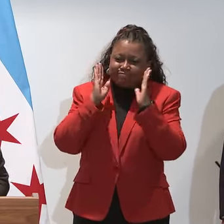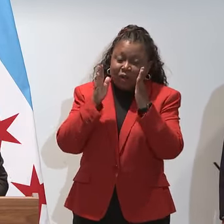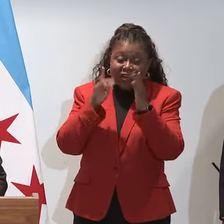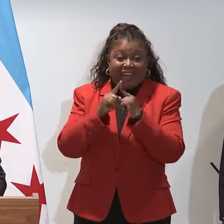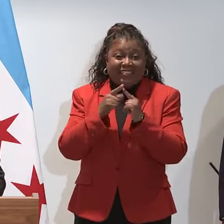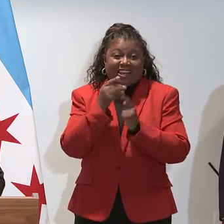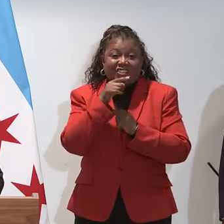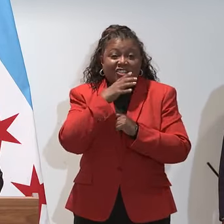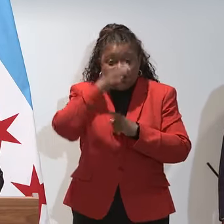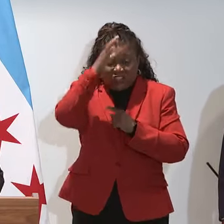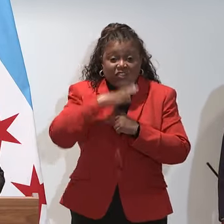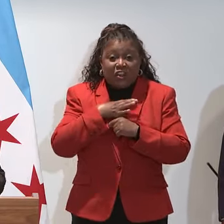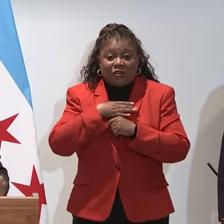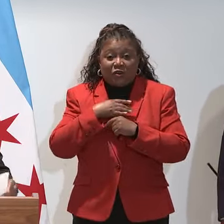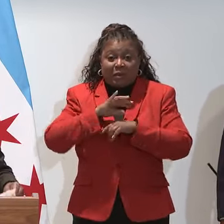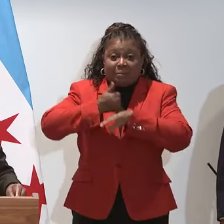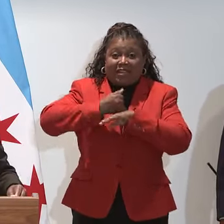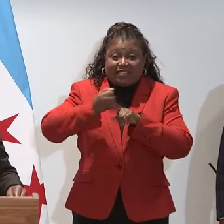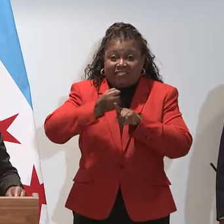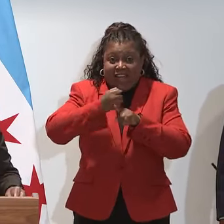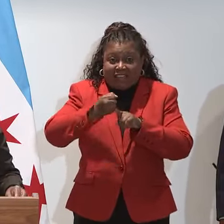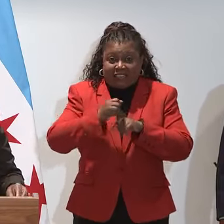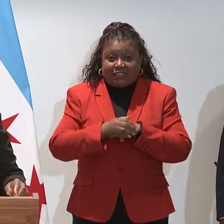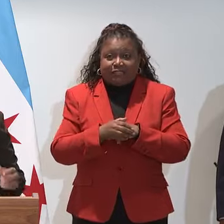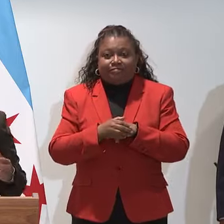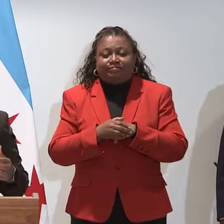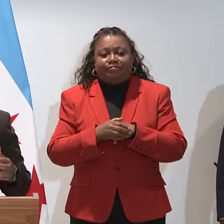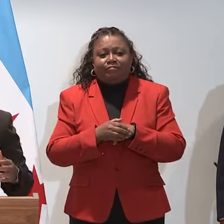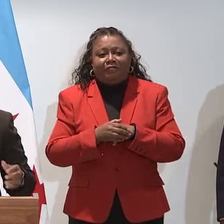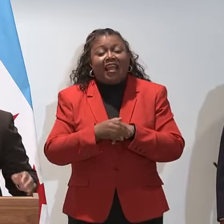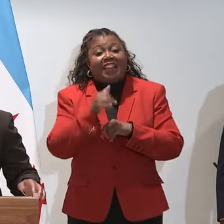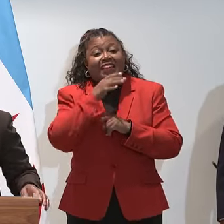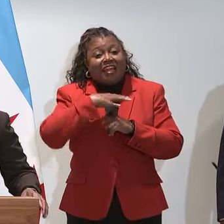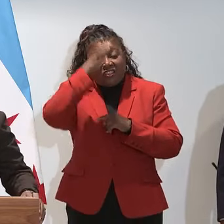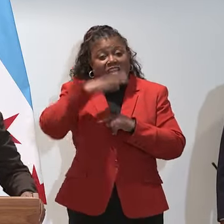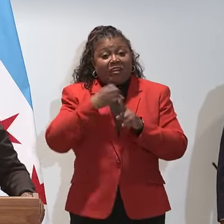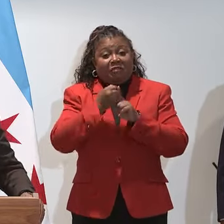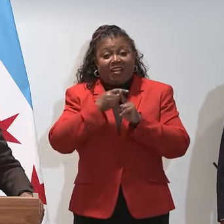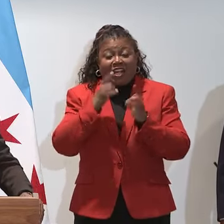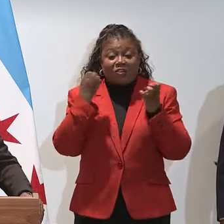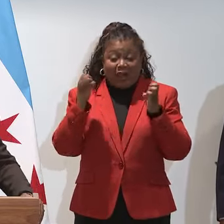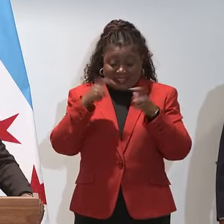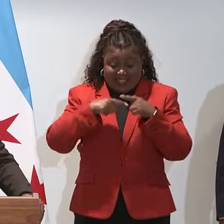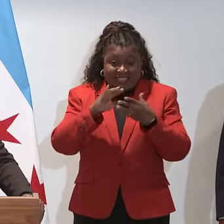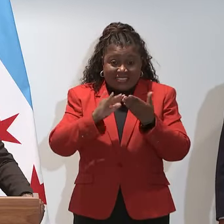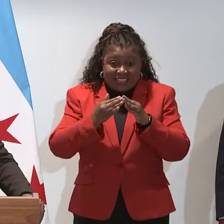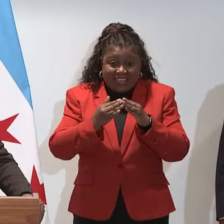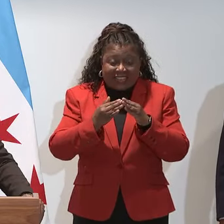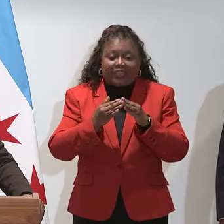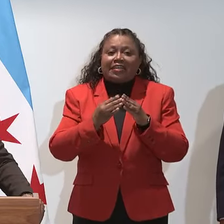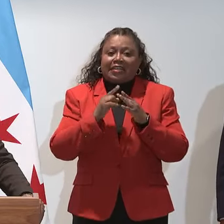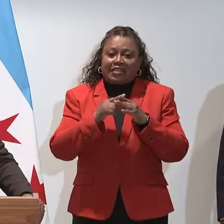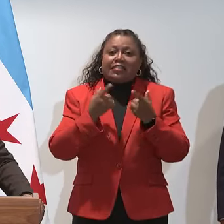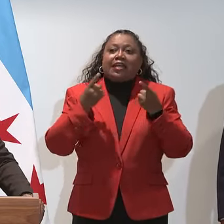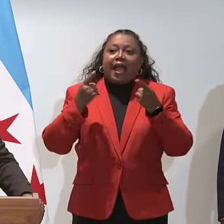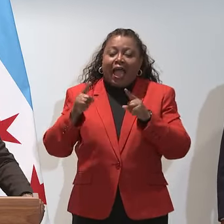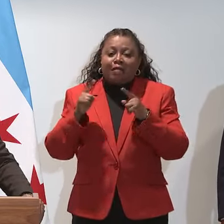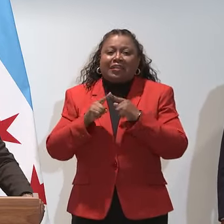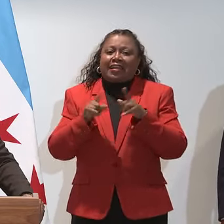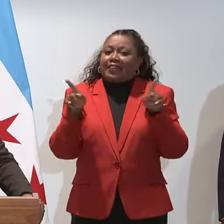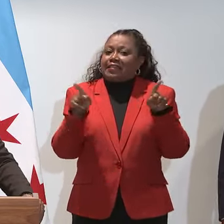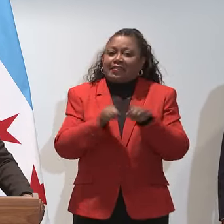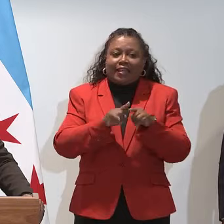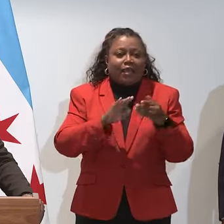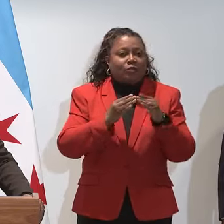that's gender-based violence. The gender-based violence crisis in this city is happening in the